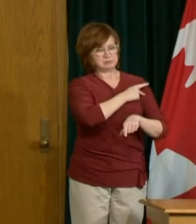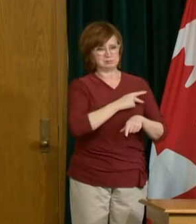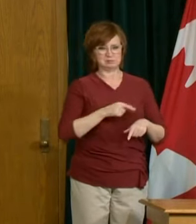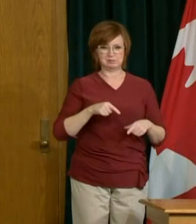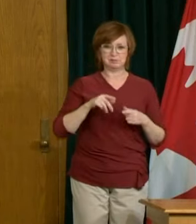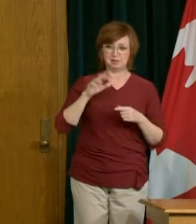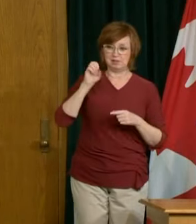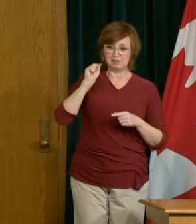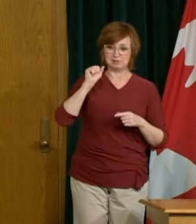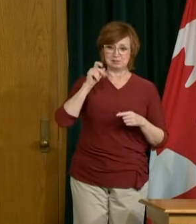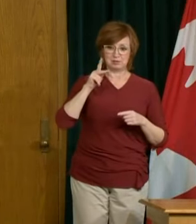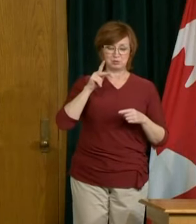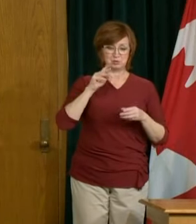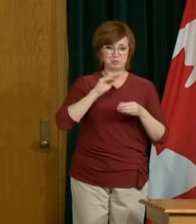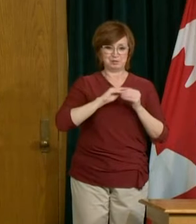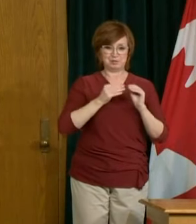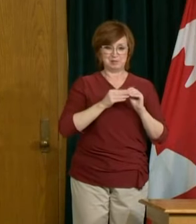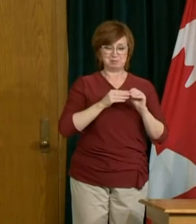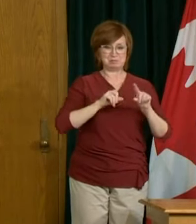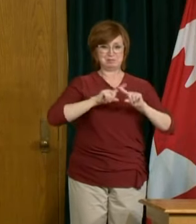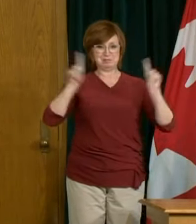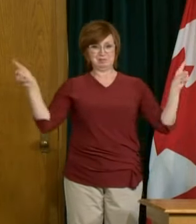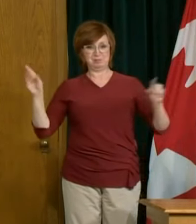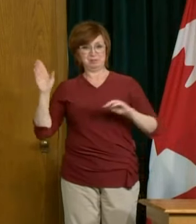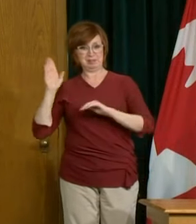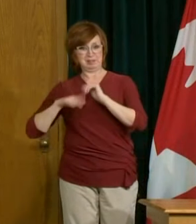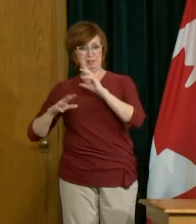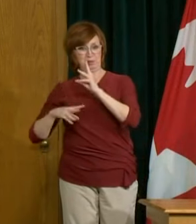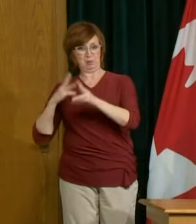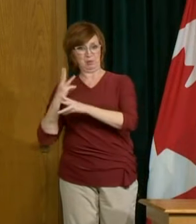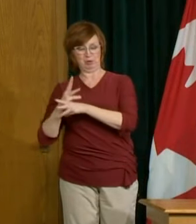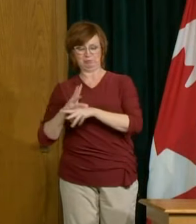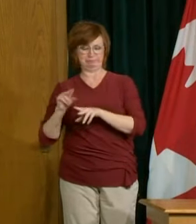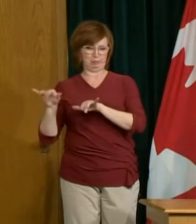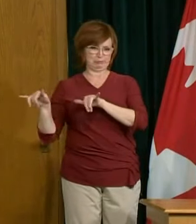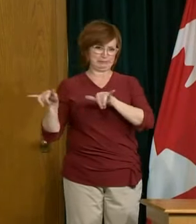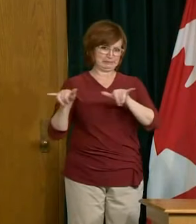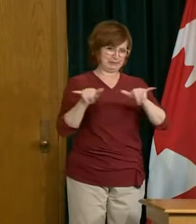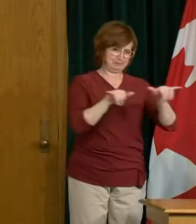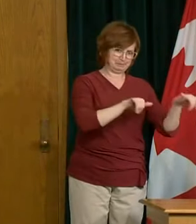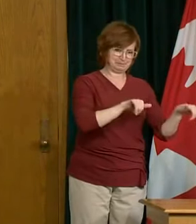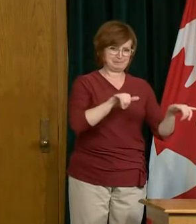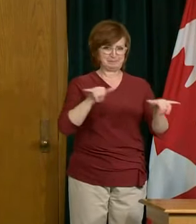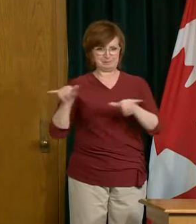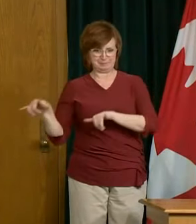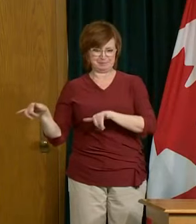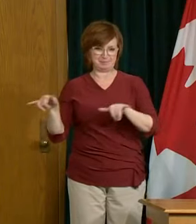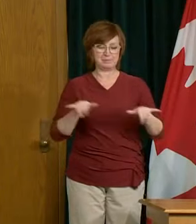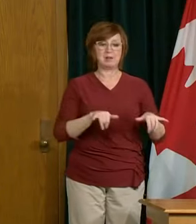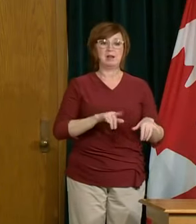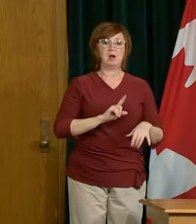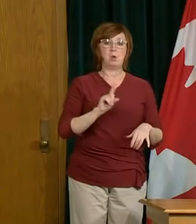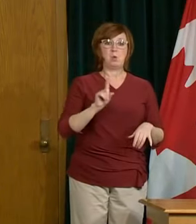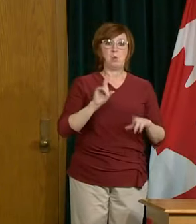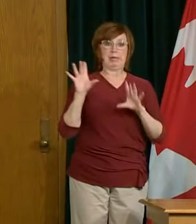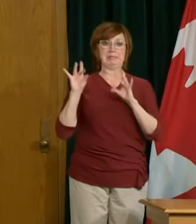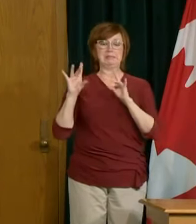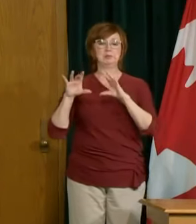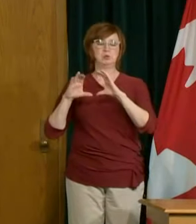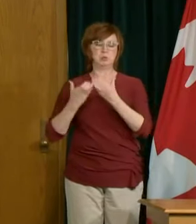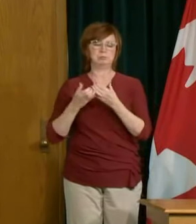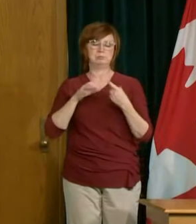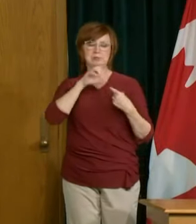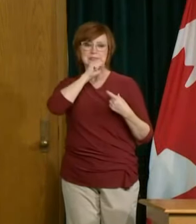where hospitalization and deaths are higher risk in persons who are older and have underlying